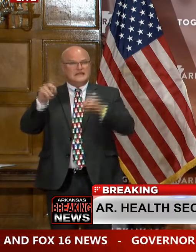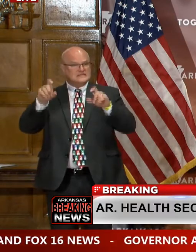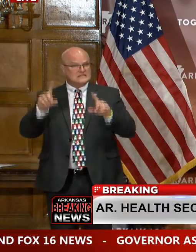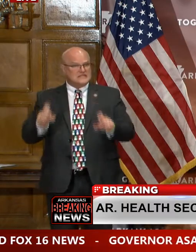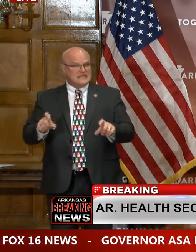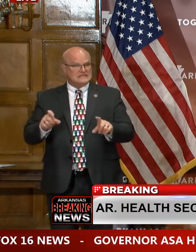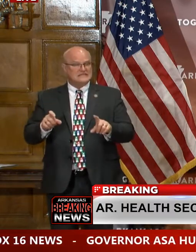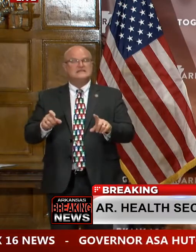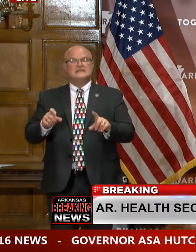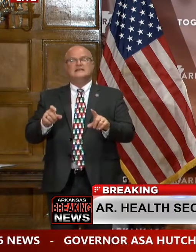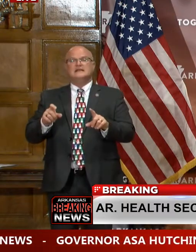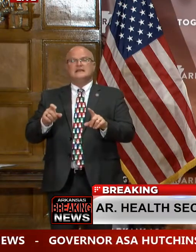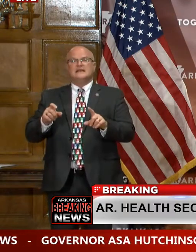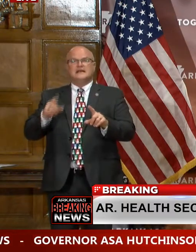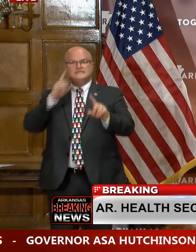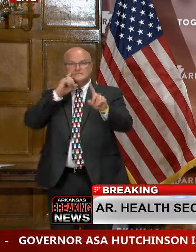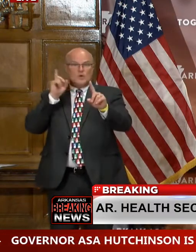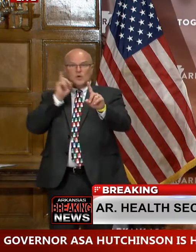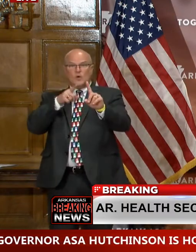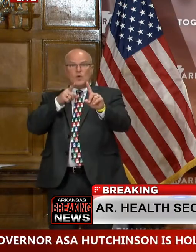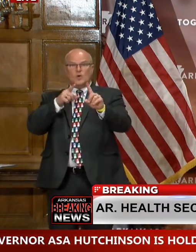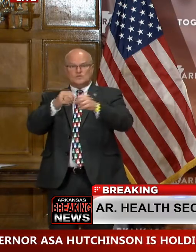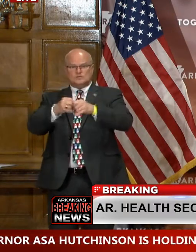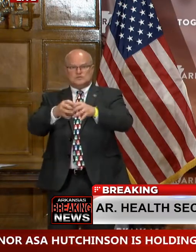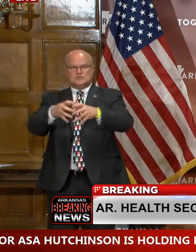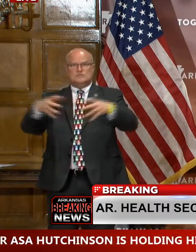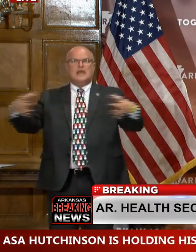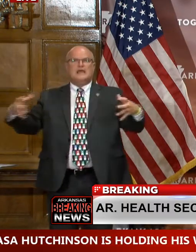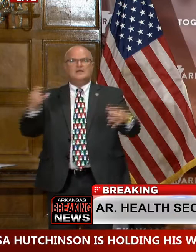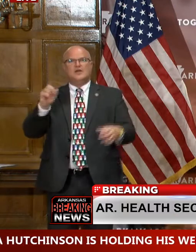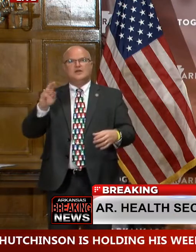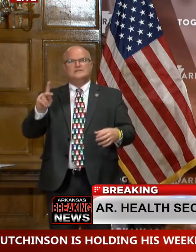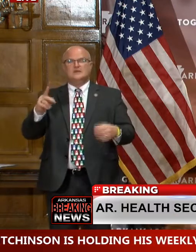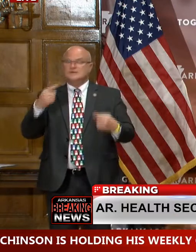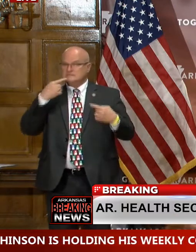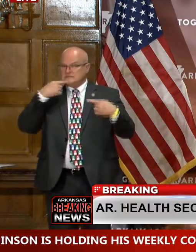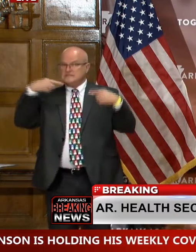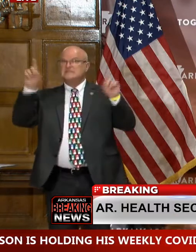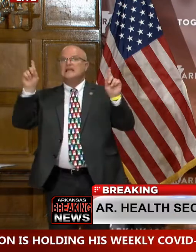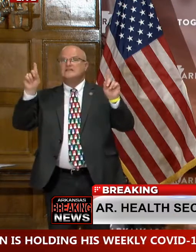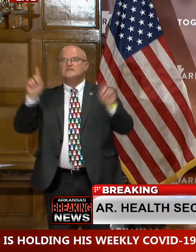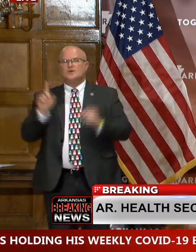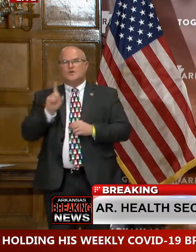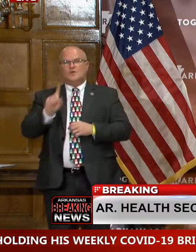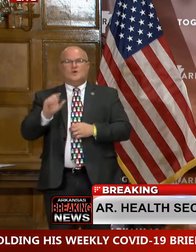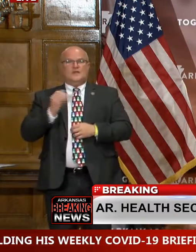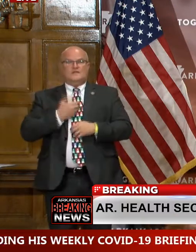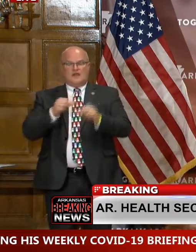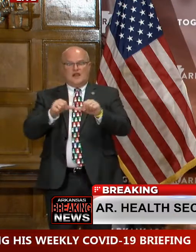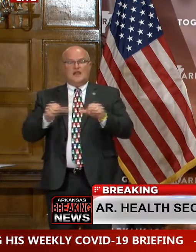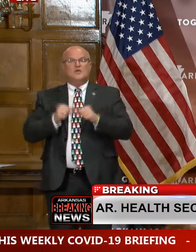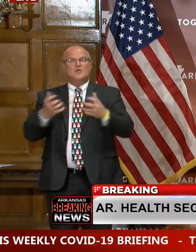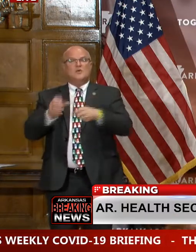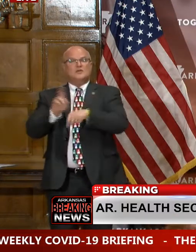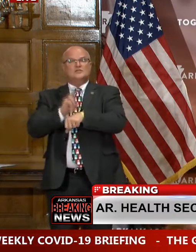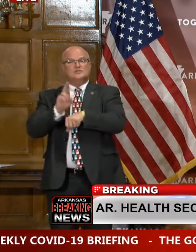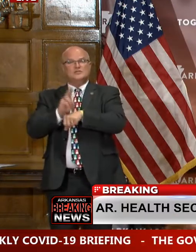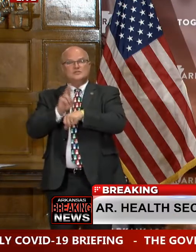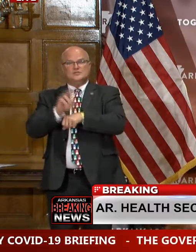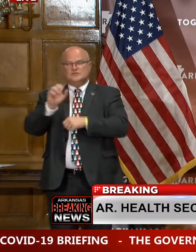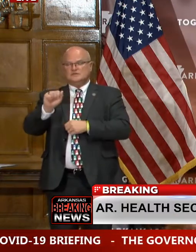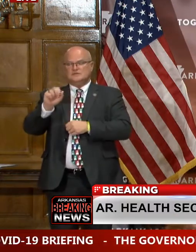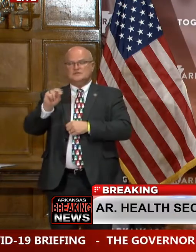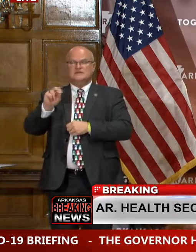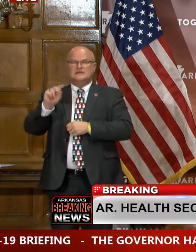a goal of ours to expand in Arkansas. It's been very successful. One of our areas that we wanted to utilize